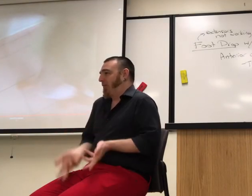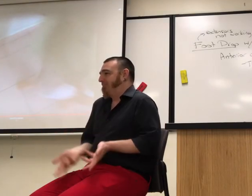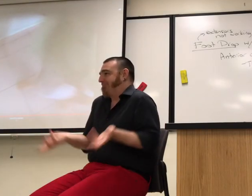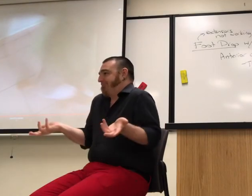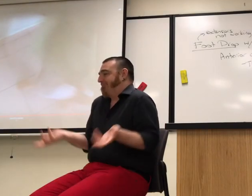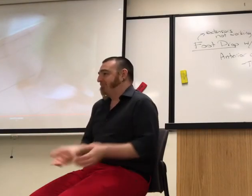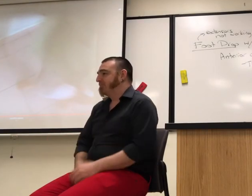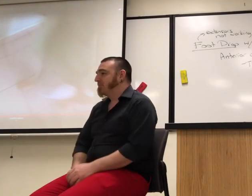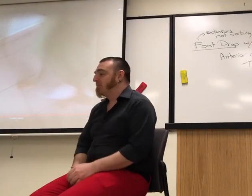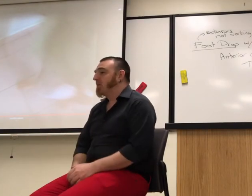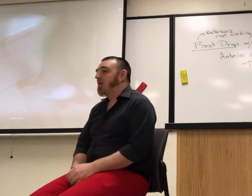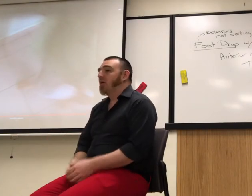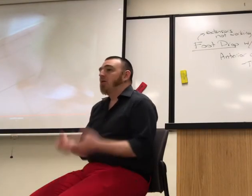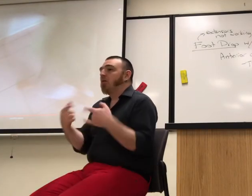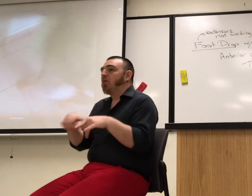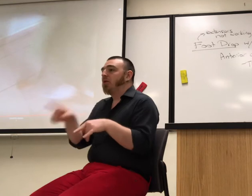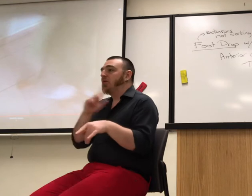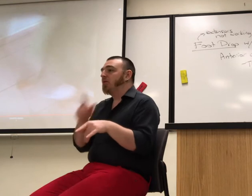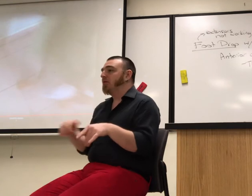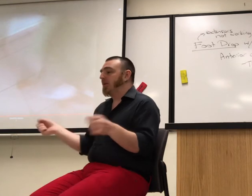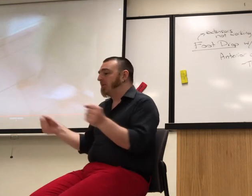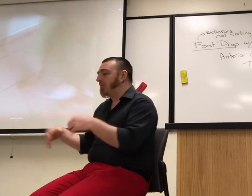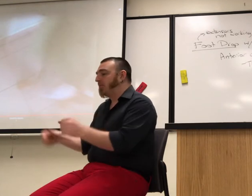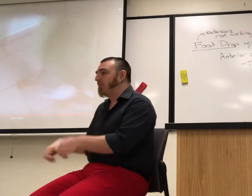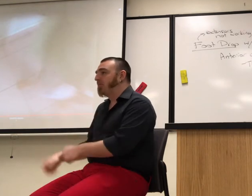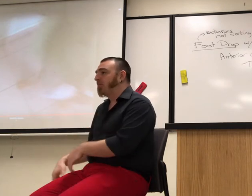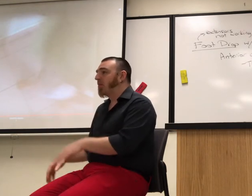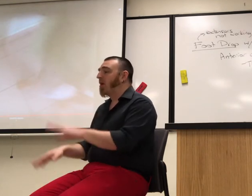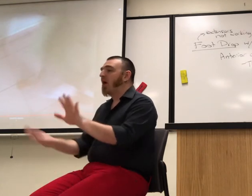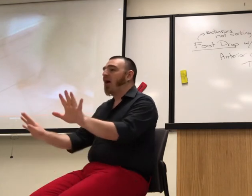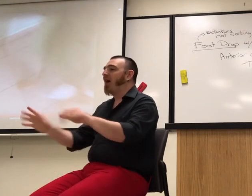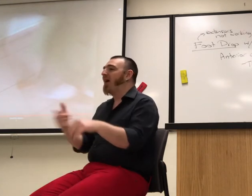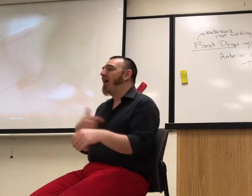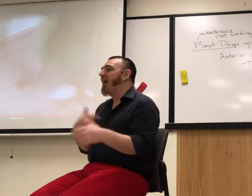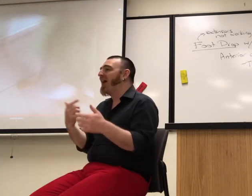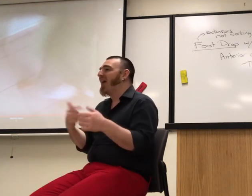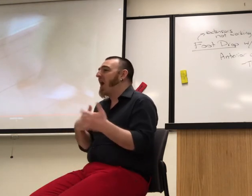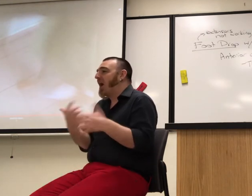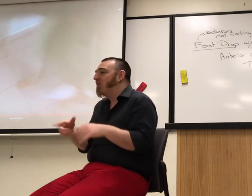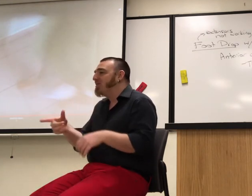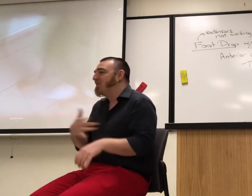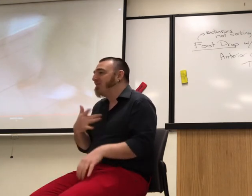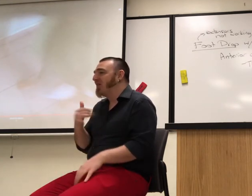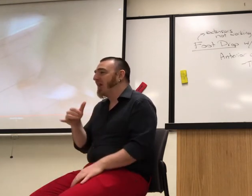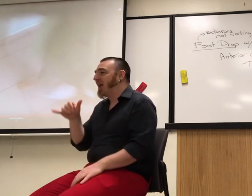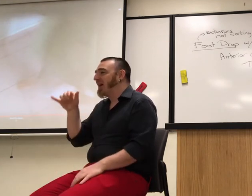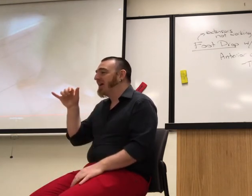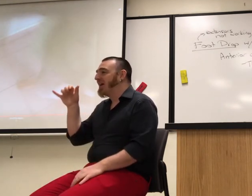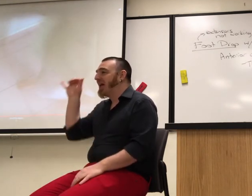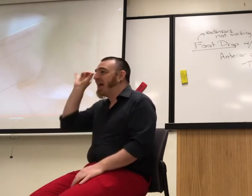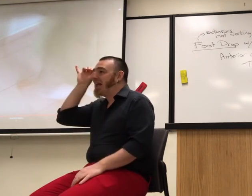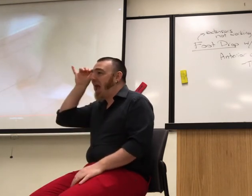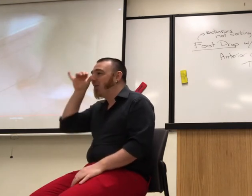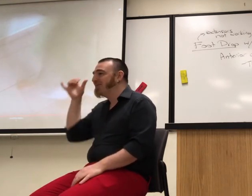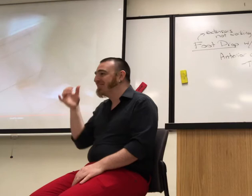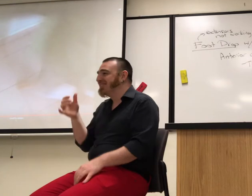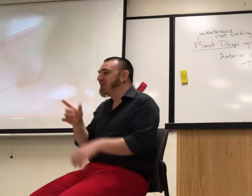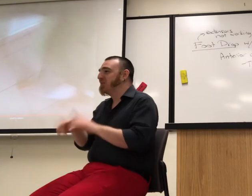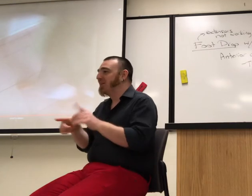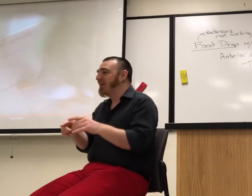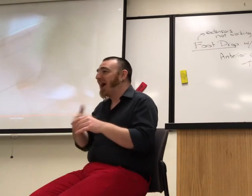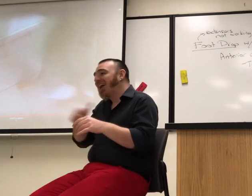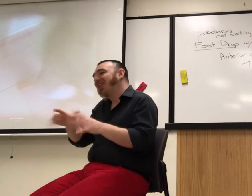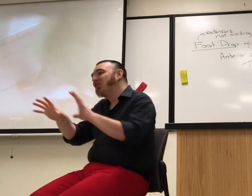As you're putting your things away, if you wouldn't mind, I don't mean to herd you like cattle, but I have to know who's participating and I need to group